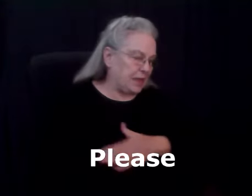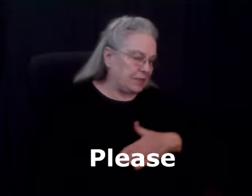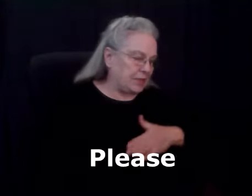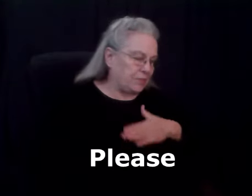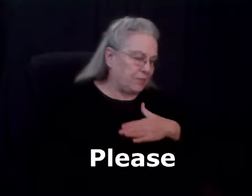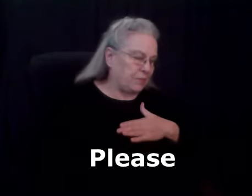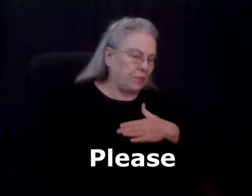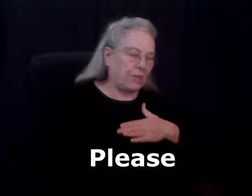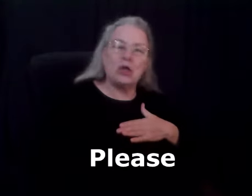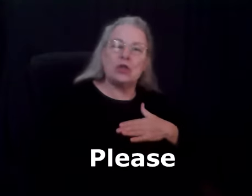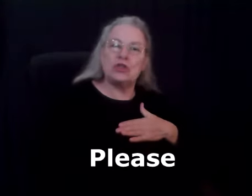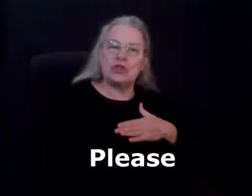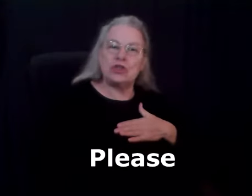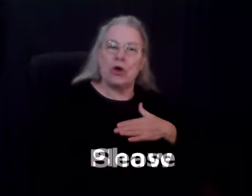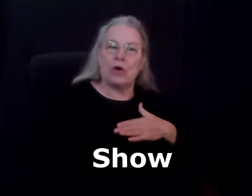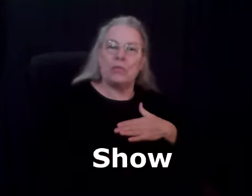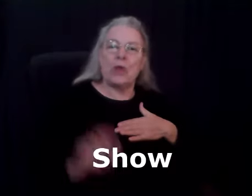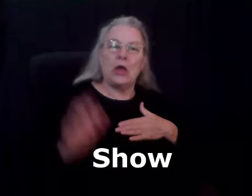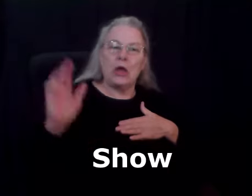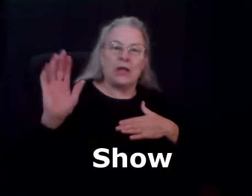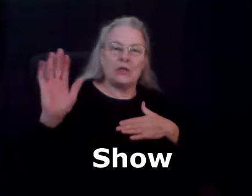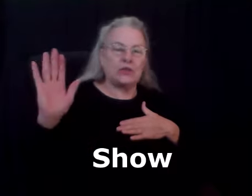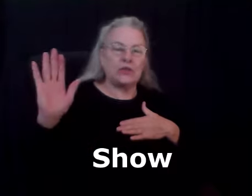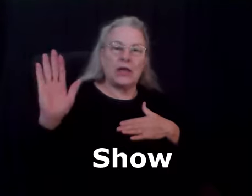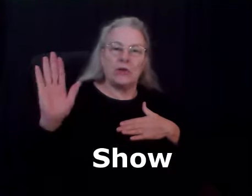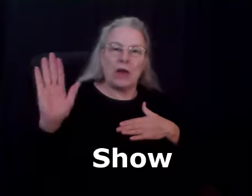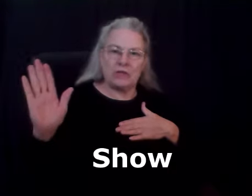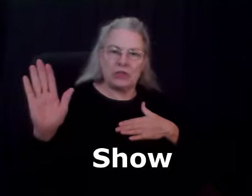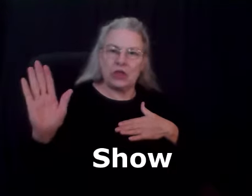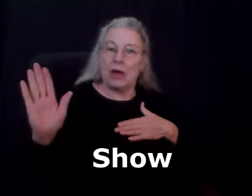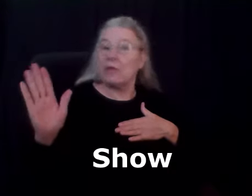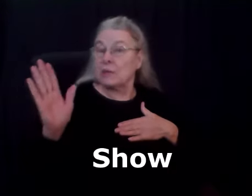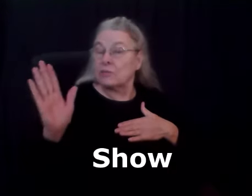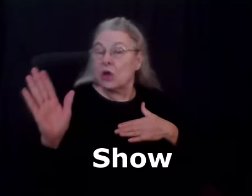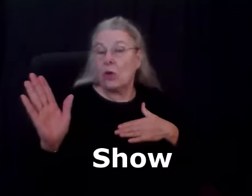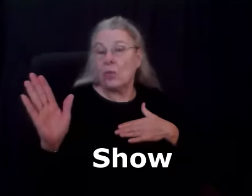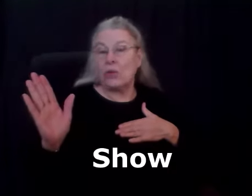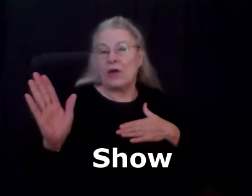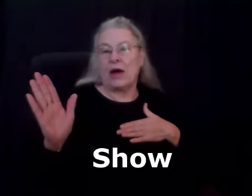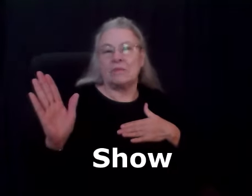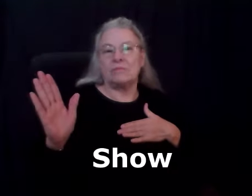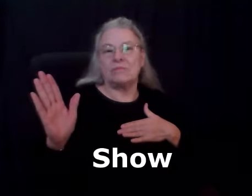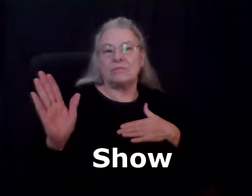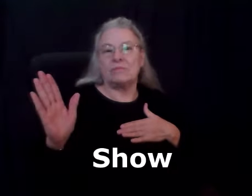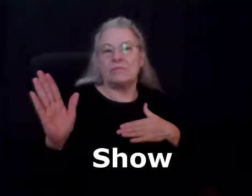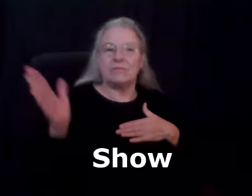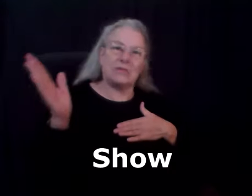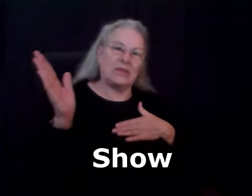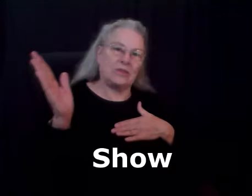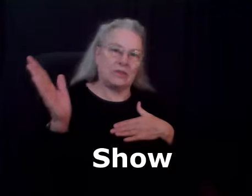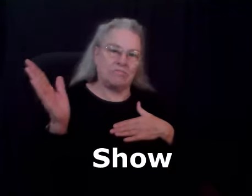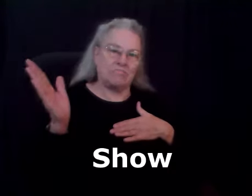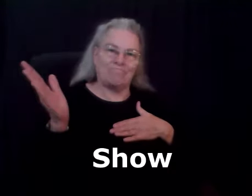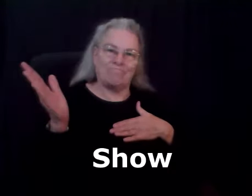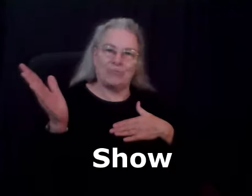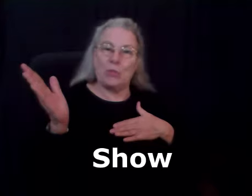Please. Show. It's just like you have a child that comes home with his report